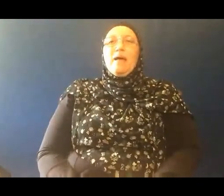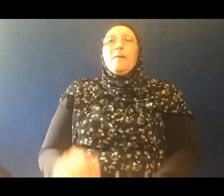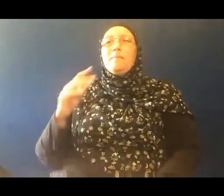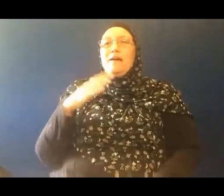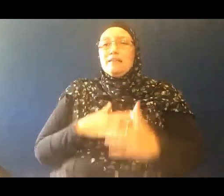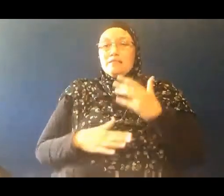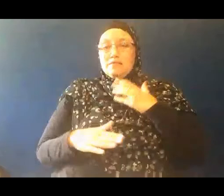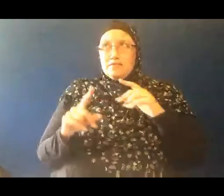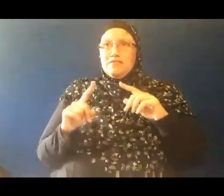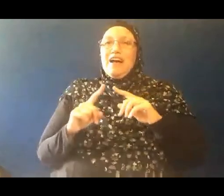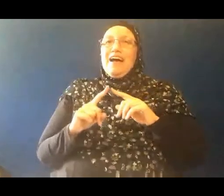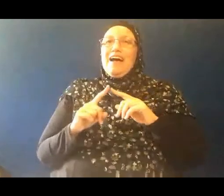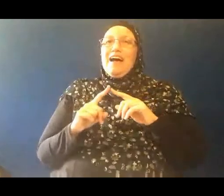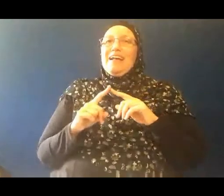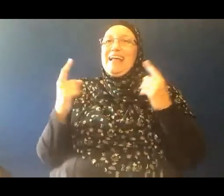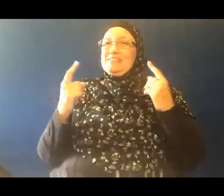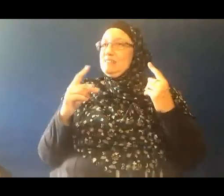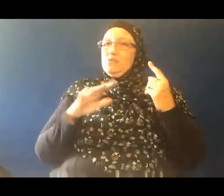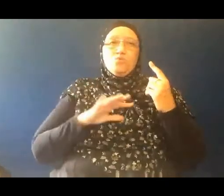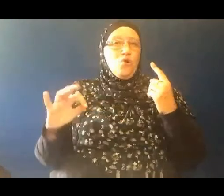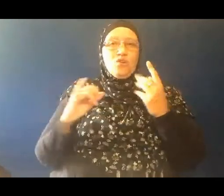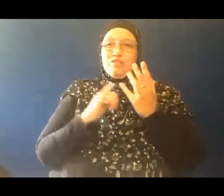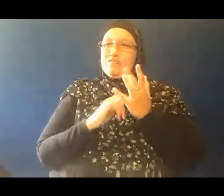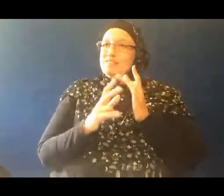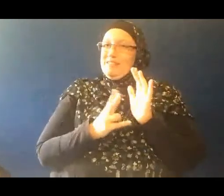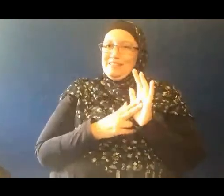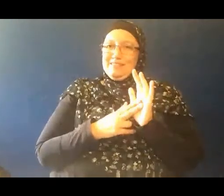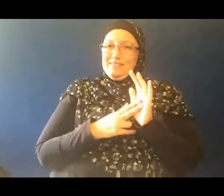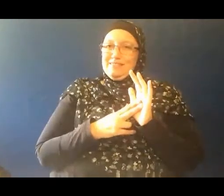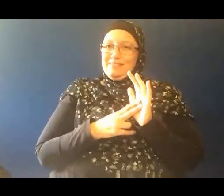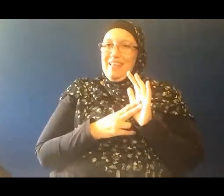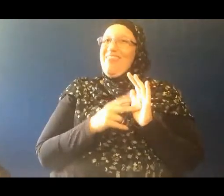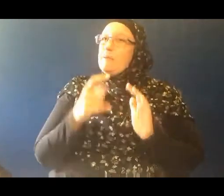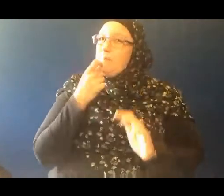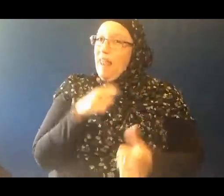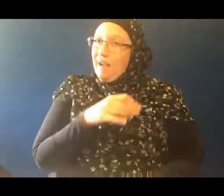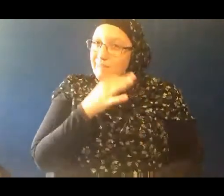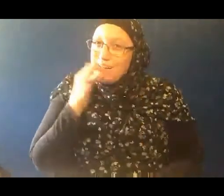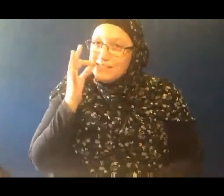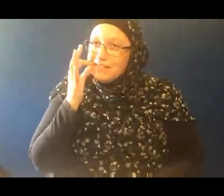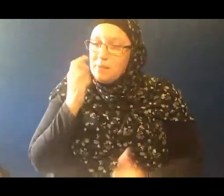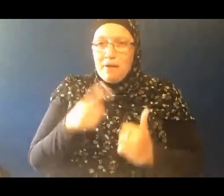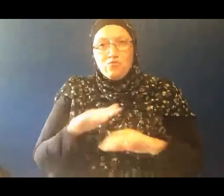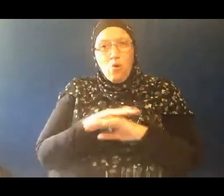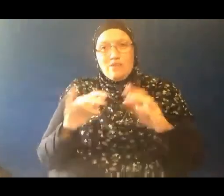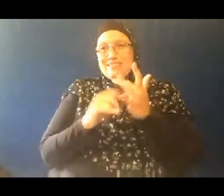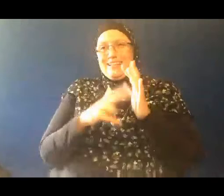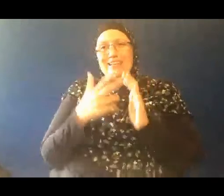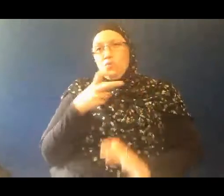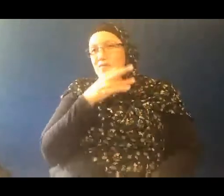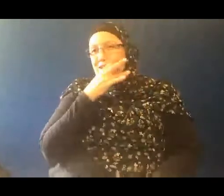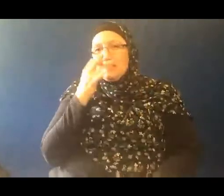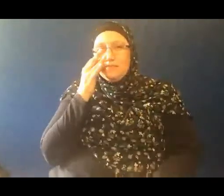patient on, and that is also another kind of fasting, but higher level of fasting. Imam Sadiq alayhi salam says, when you